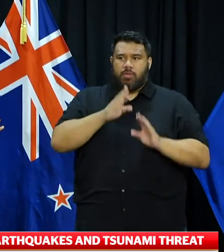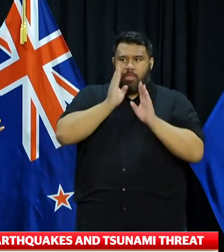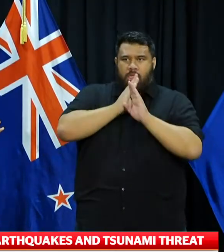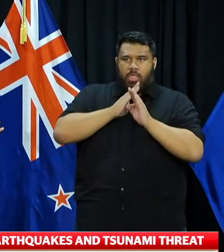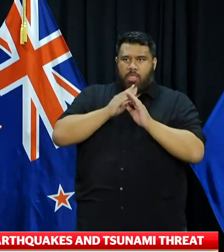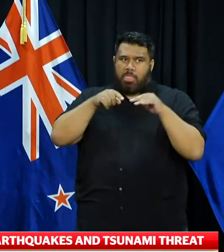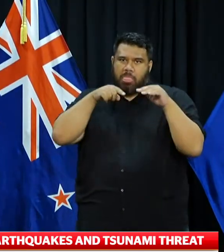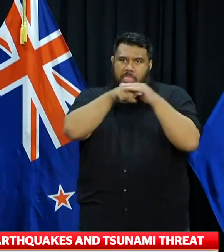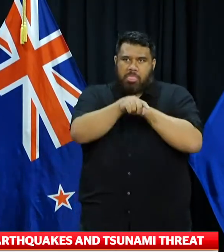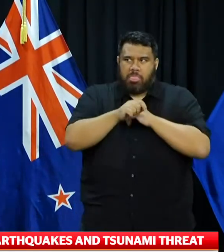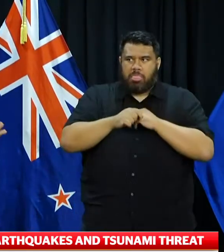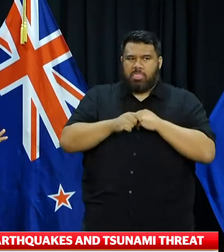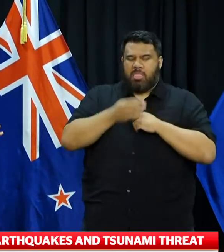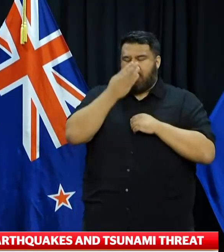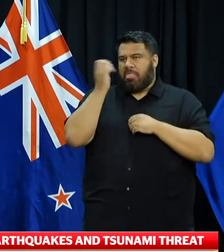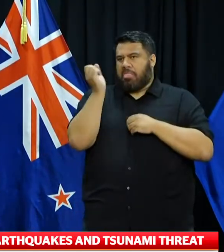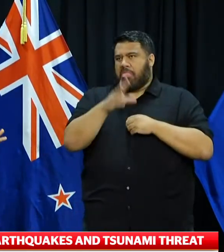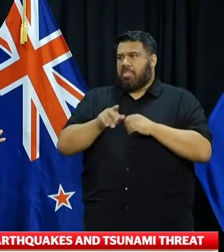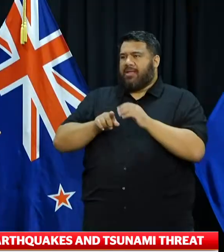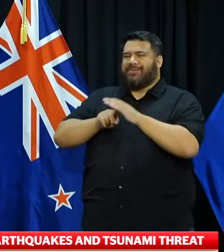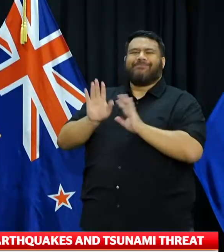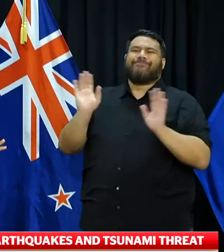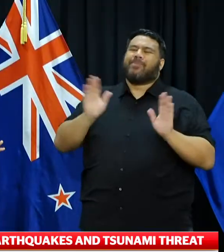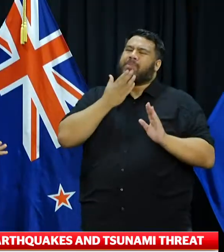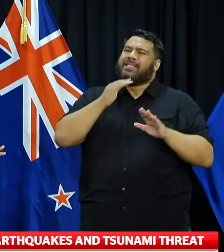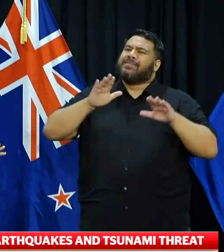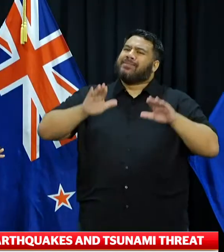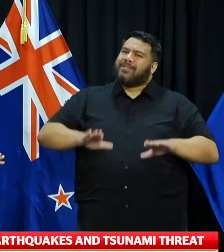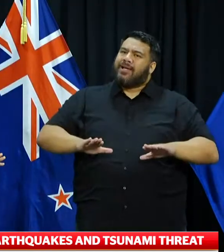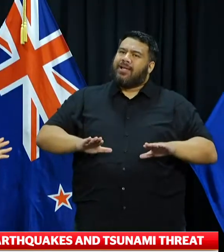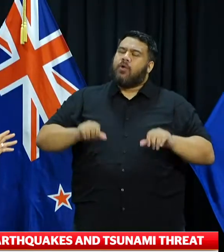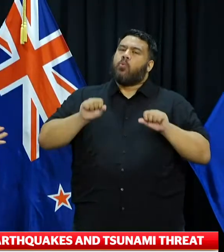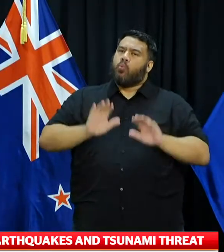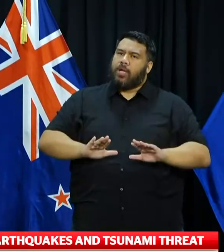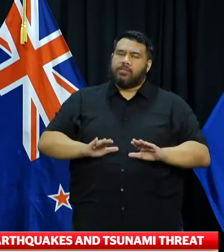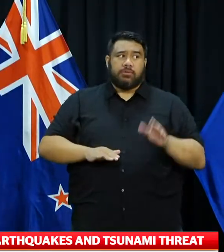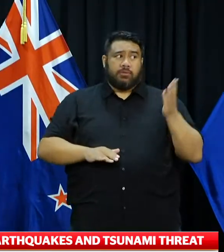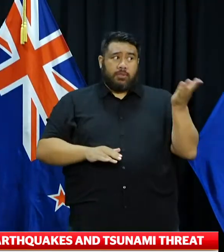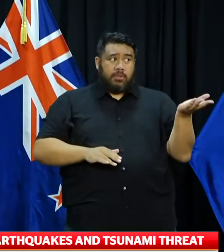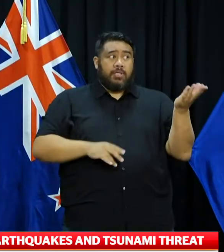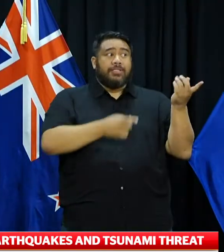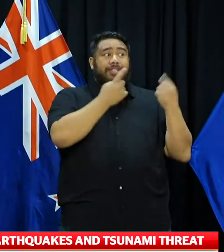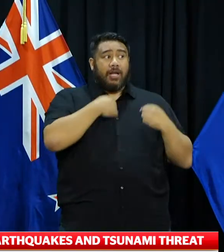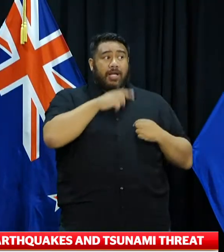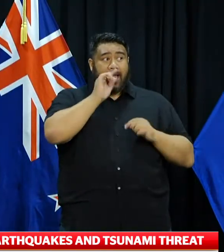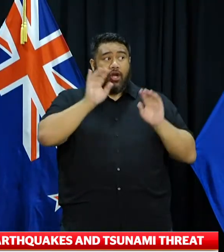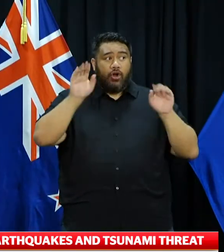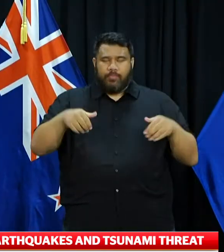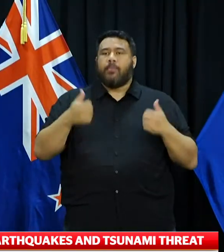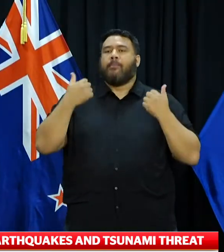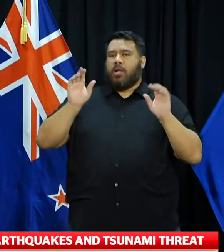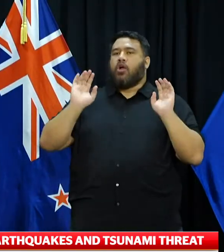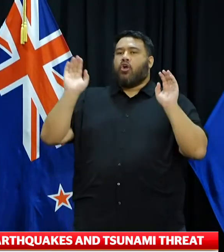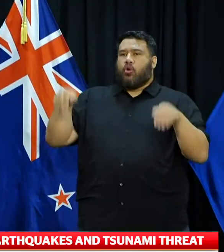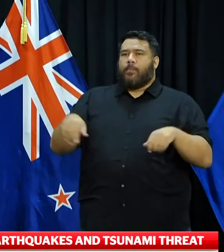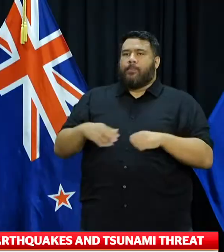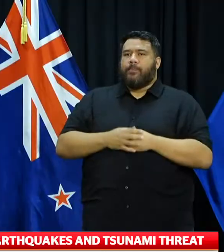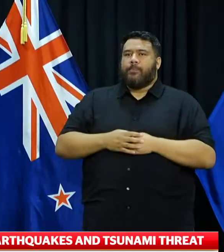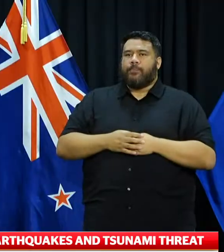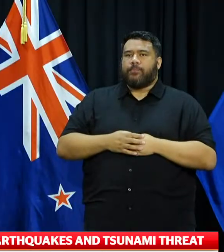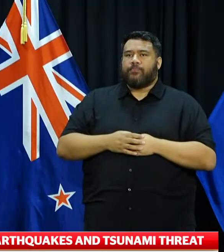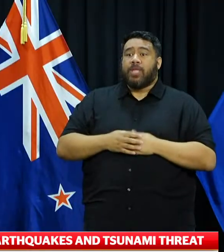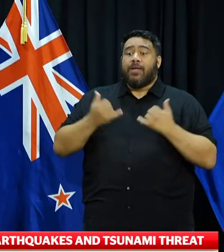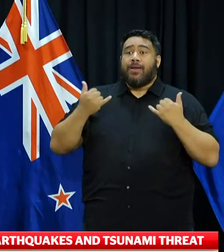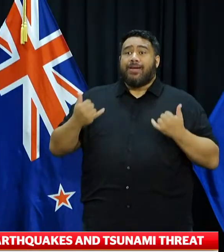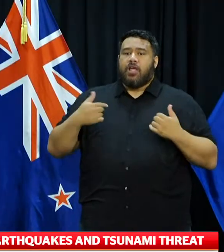those areas until you have the all clear. I'm going to hand over to my colleagues from the